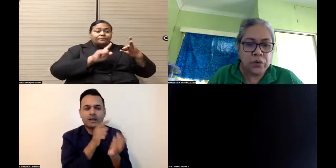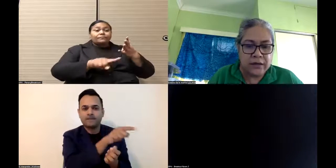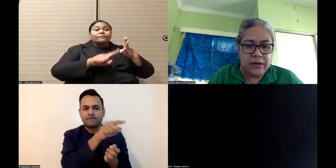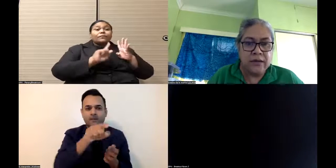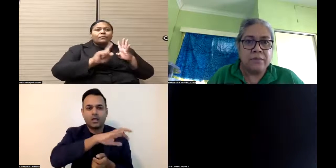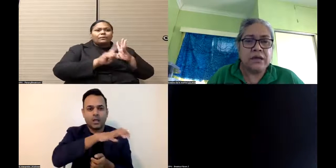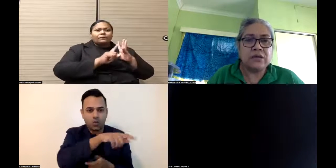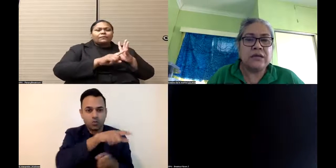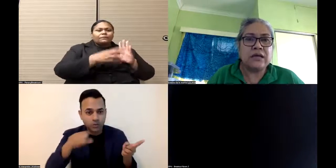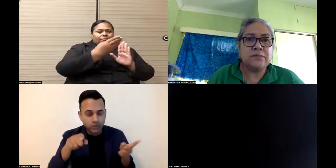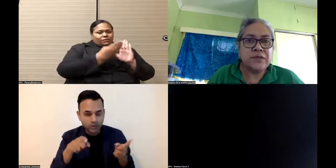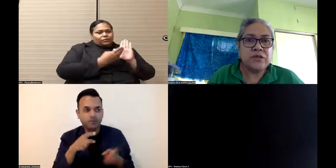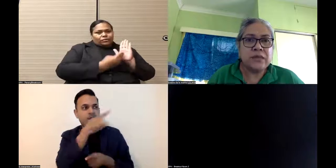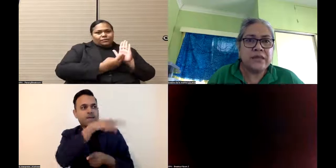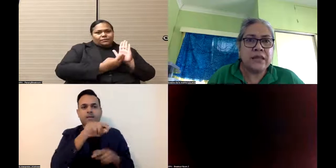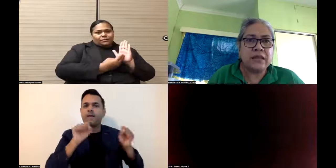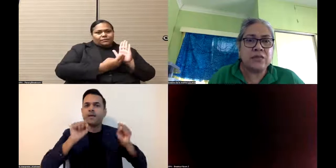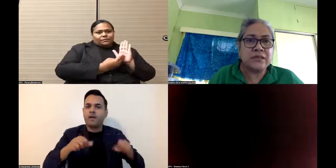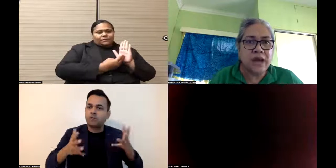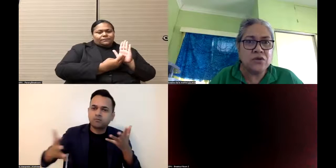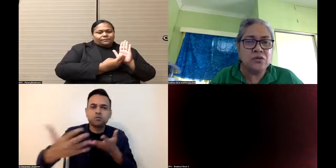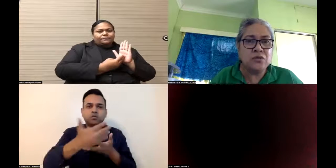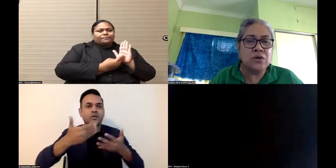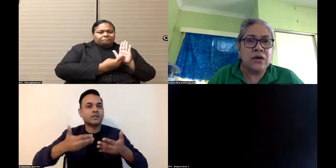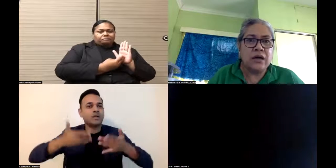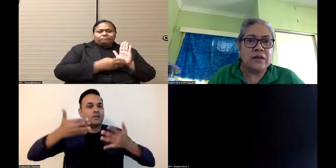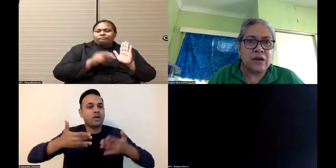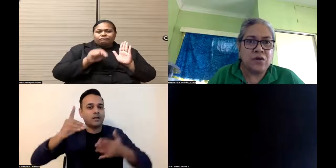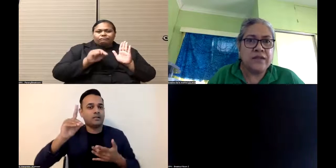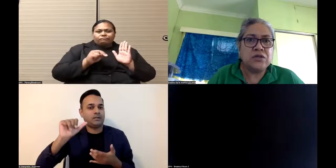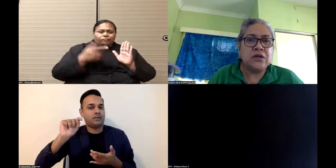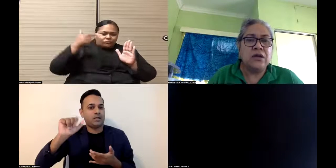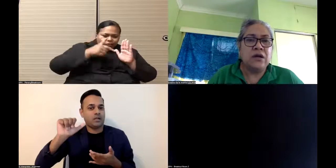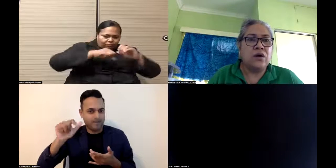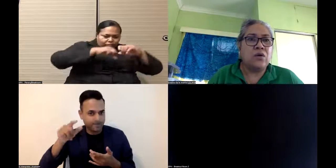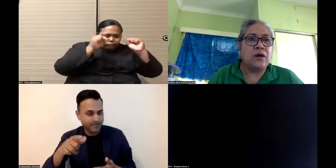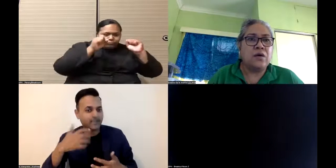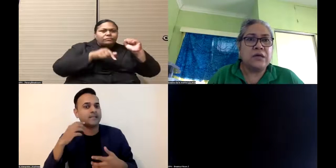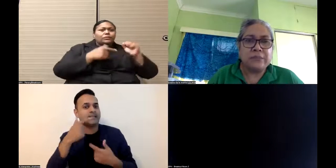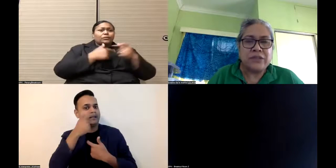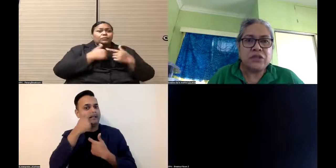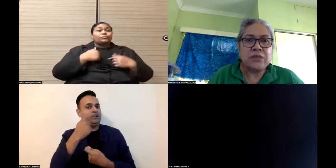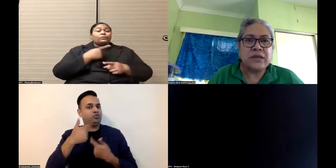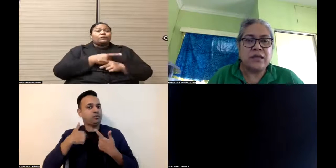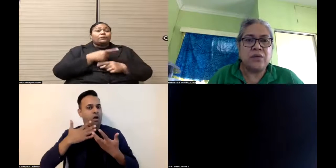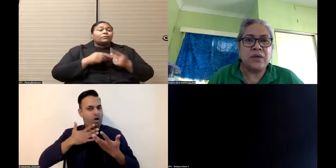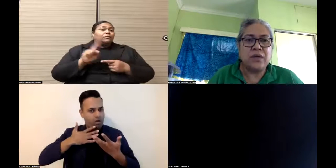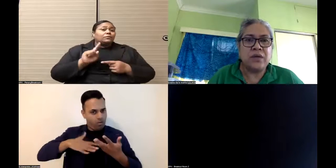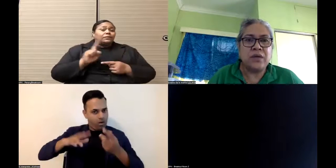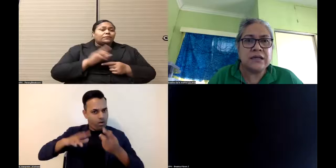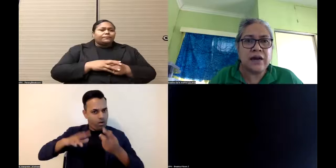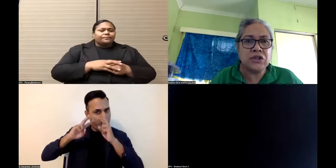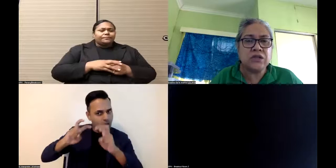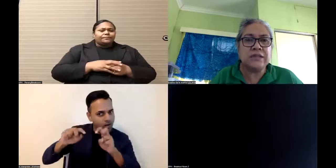should be included, because as much as we say that we signed to the convention, or as much as we say that we